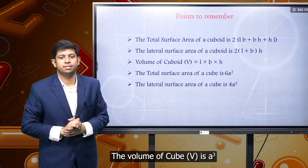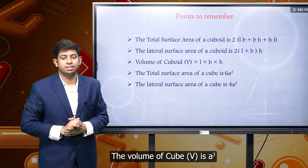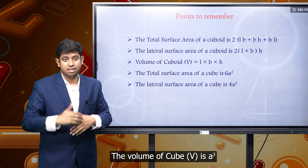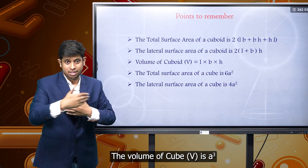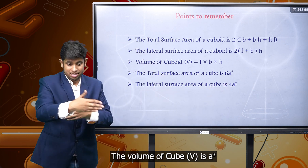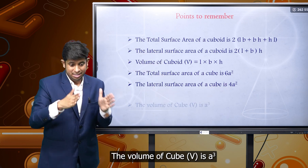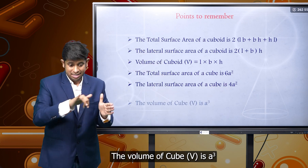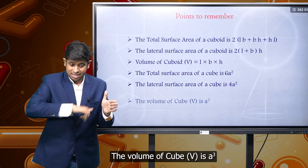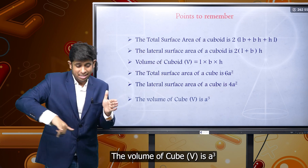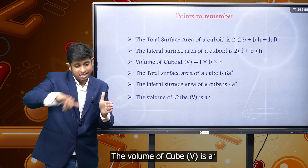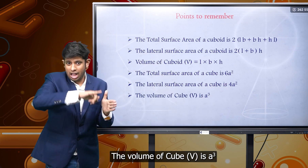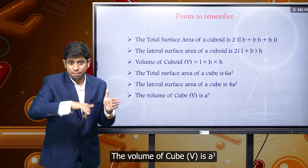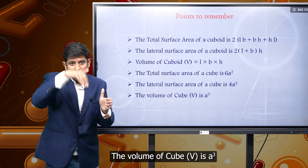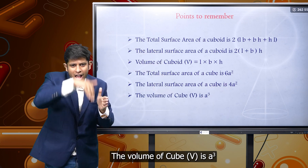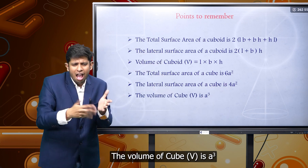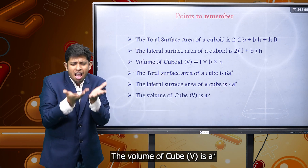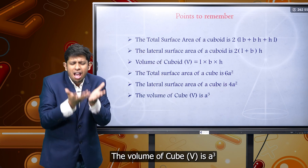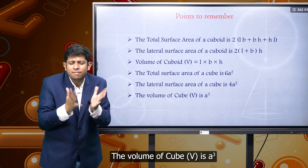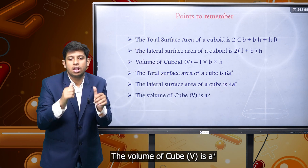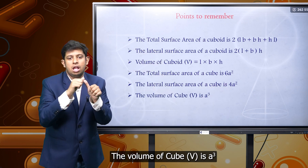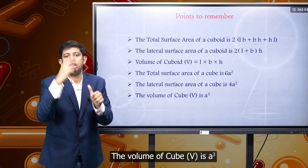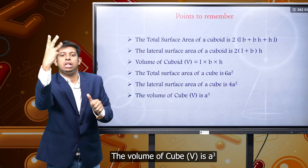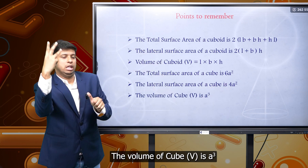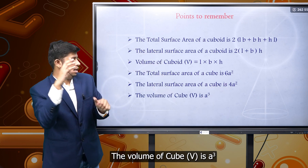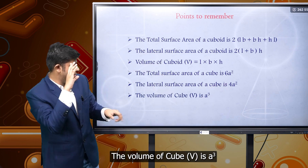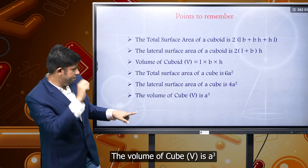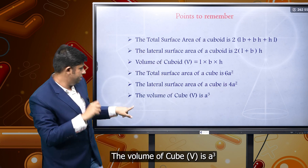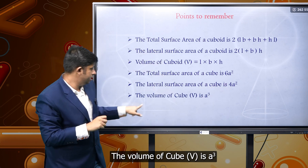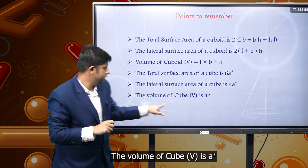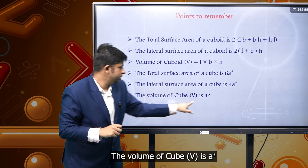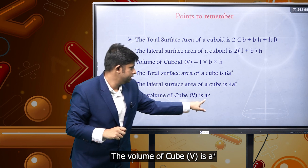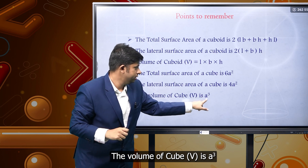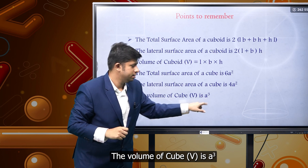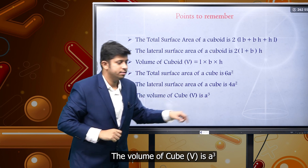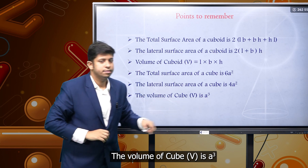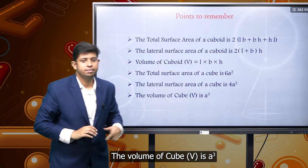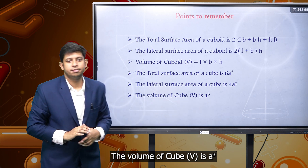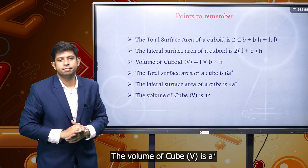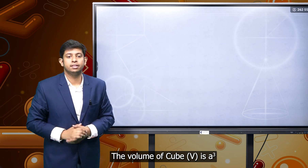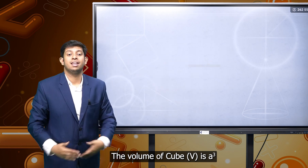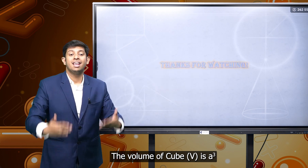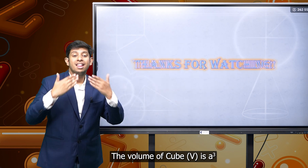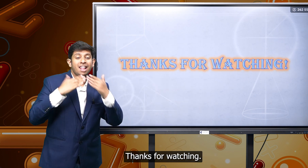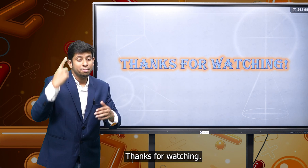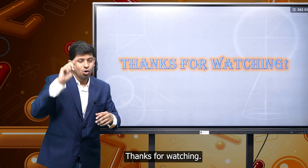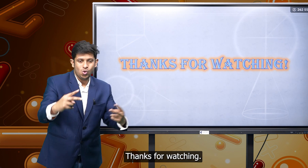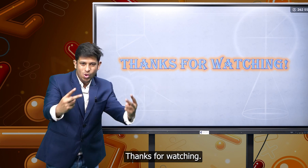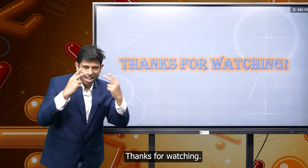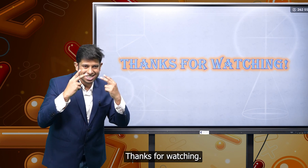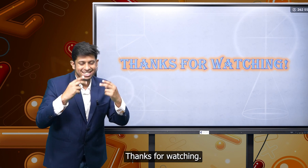The volume of the cube V is A cube. Thanks for watching.